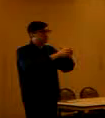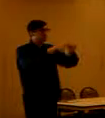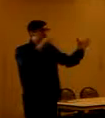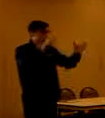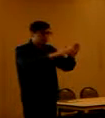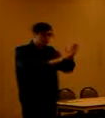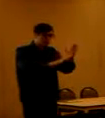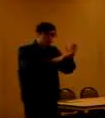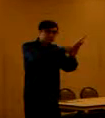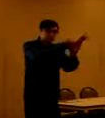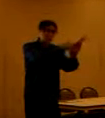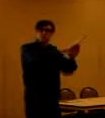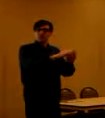we're working and trying to